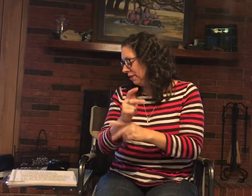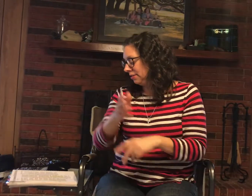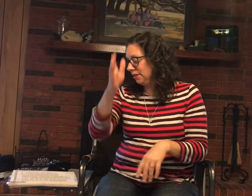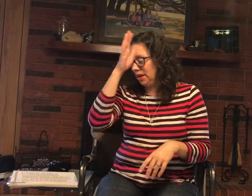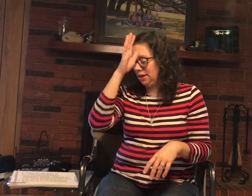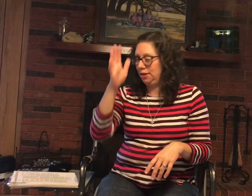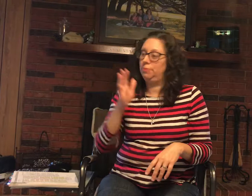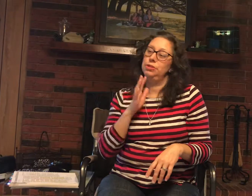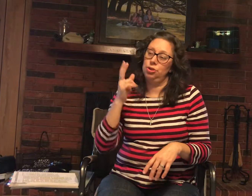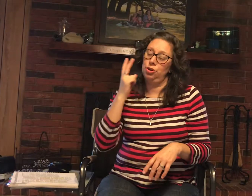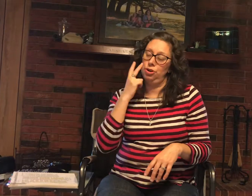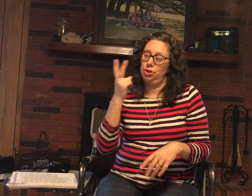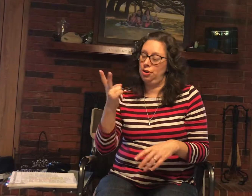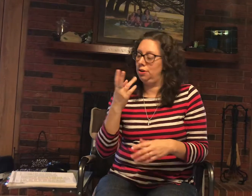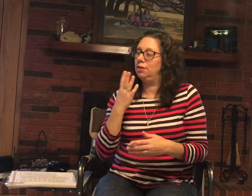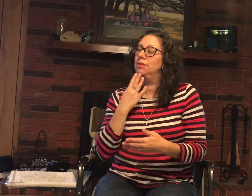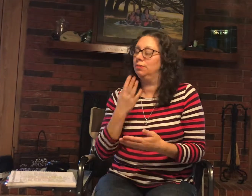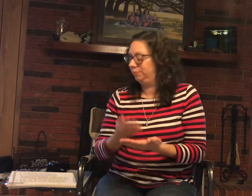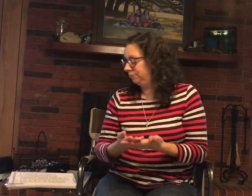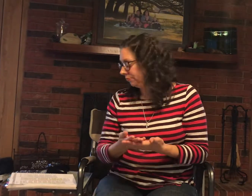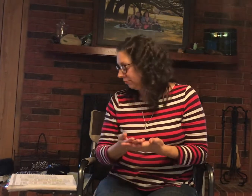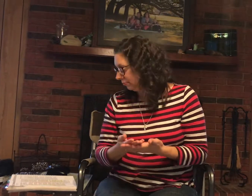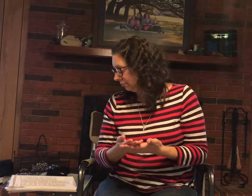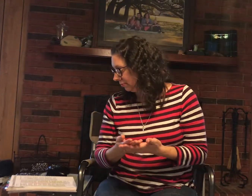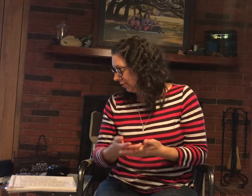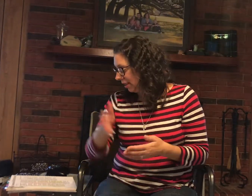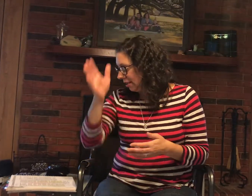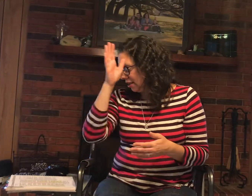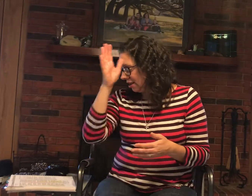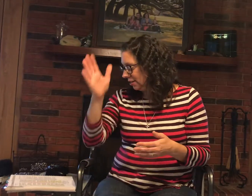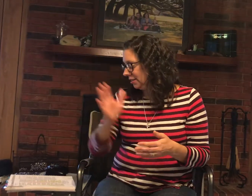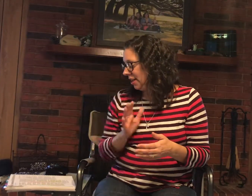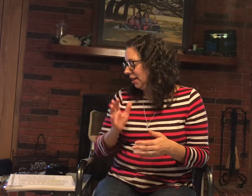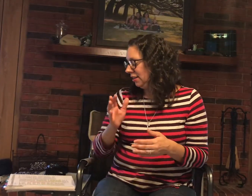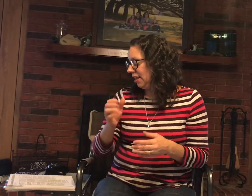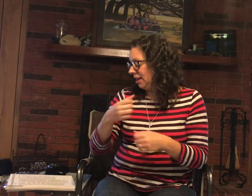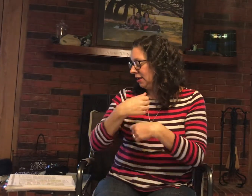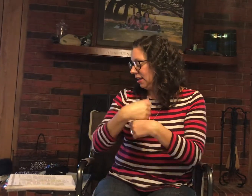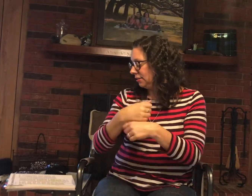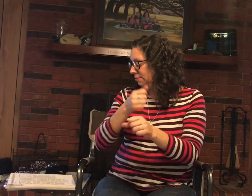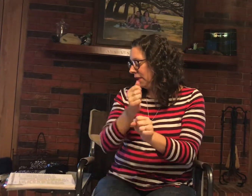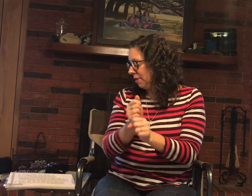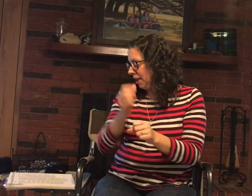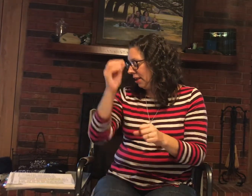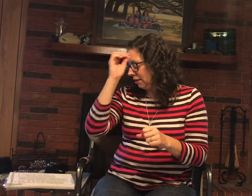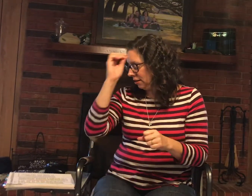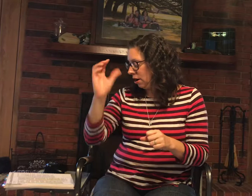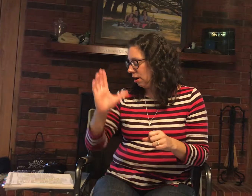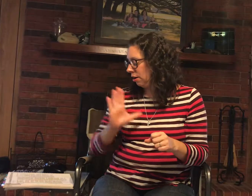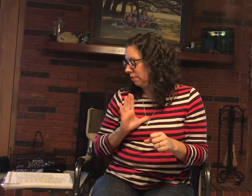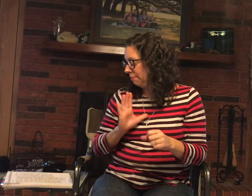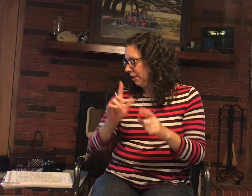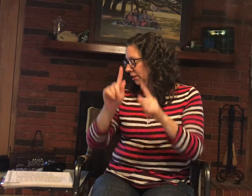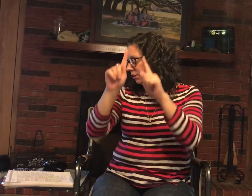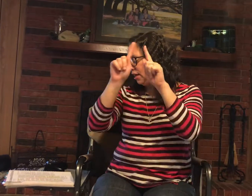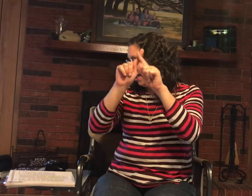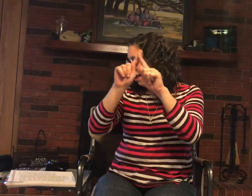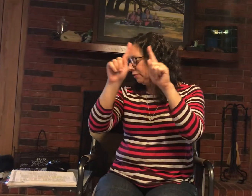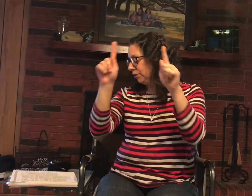saw that it was good. And God said, let us make man in our image, after